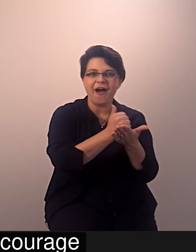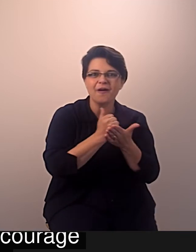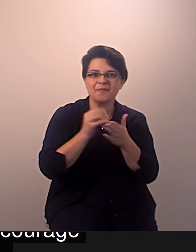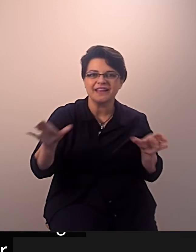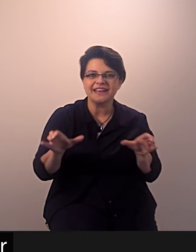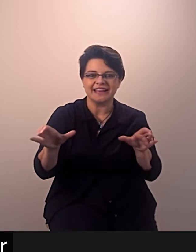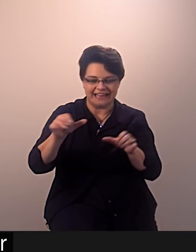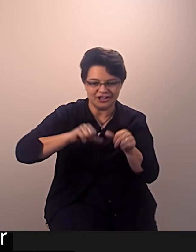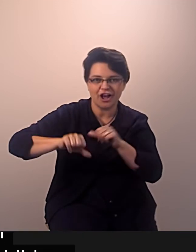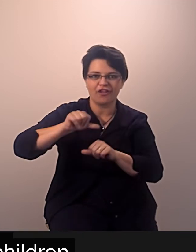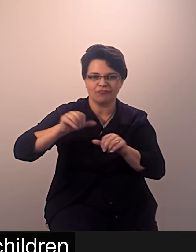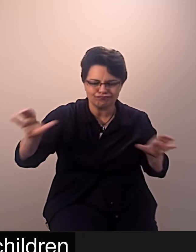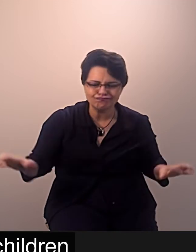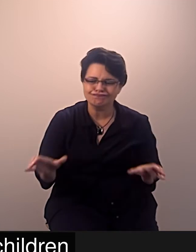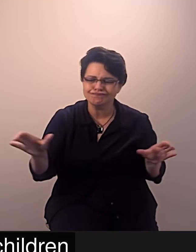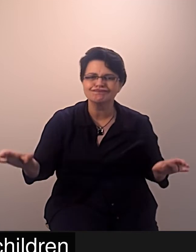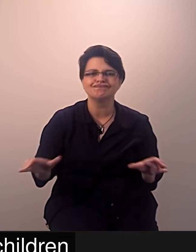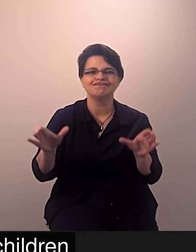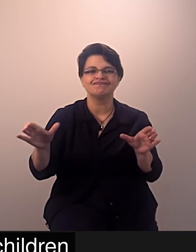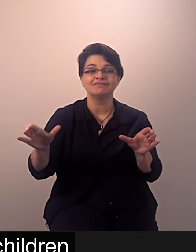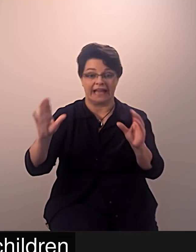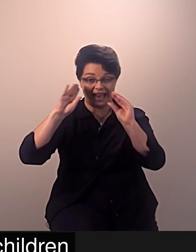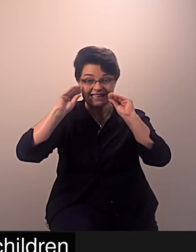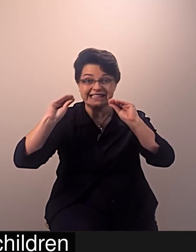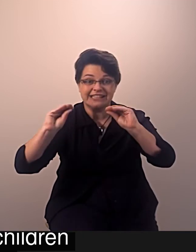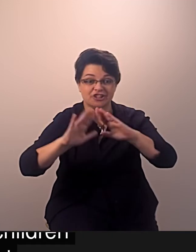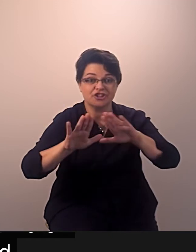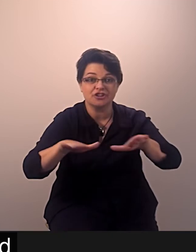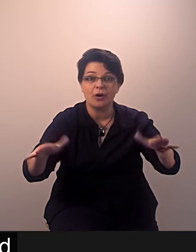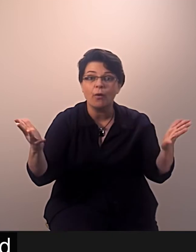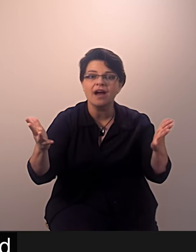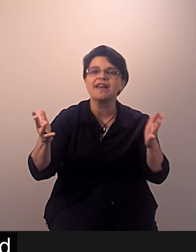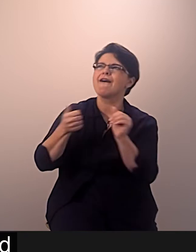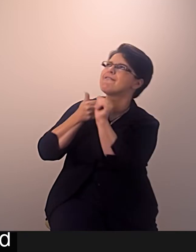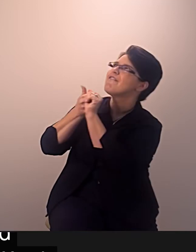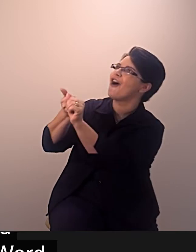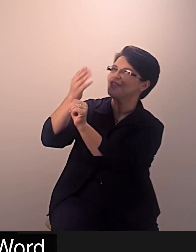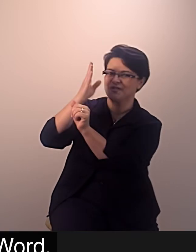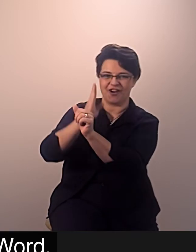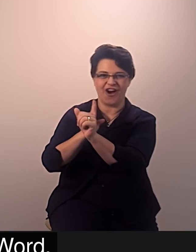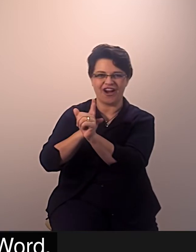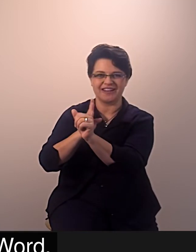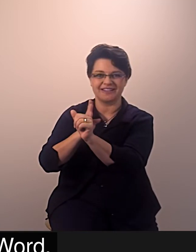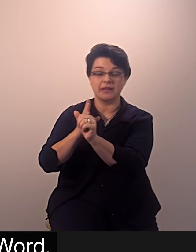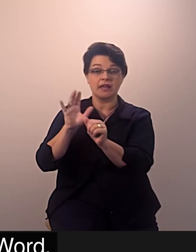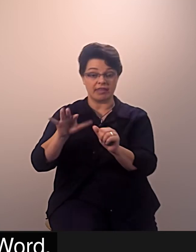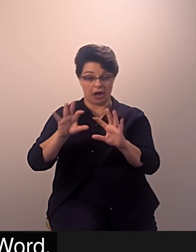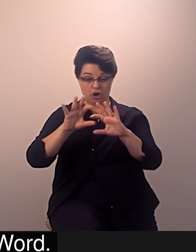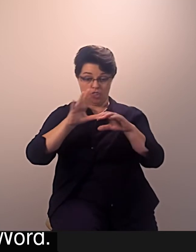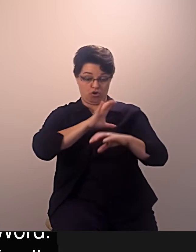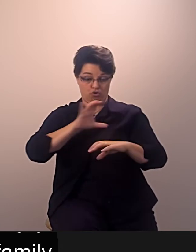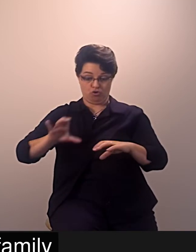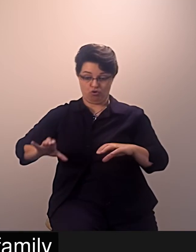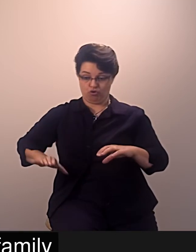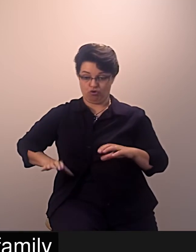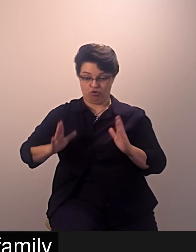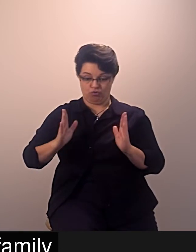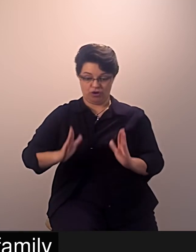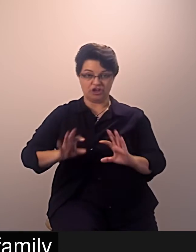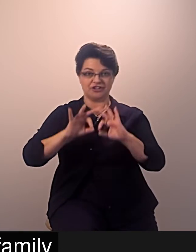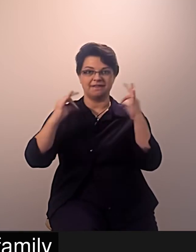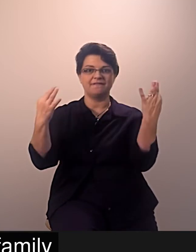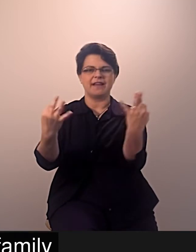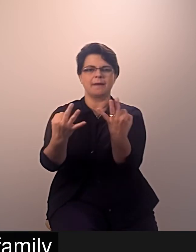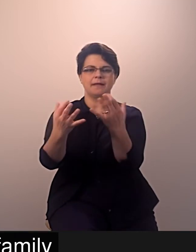their children to love God and obey His Word. The Christian family prays and works together for the